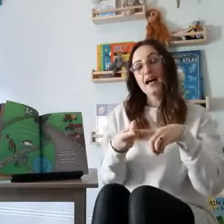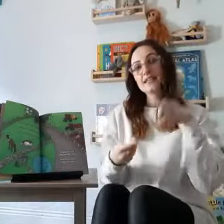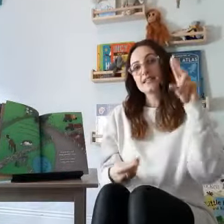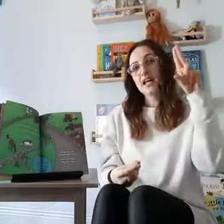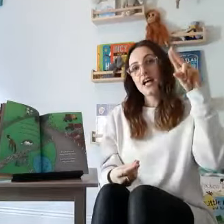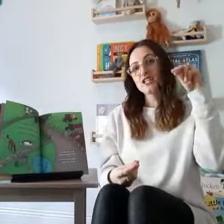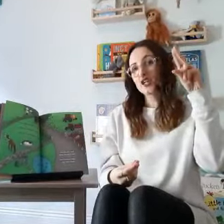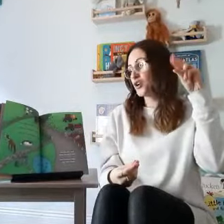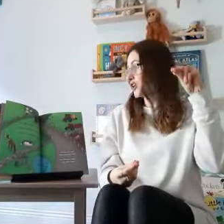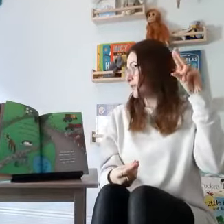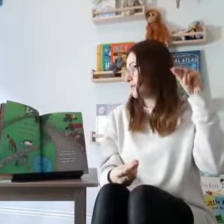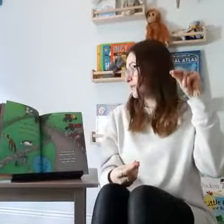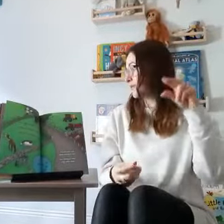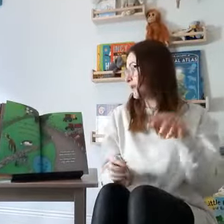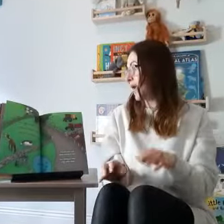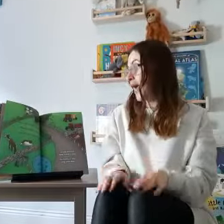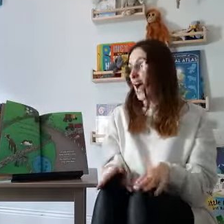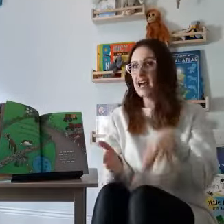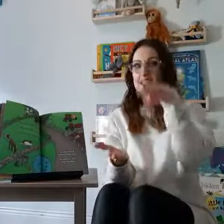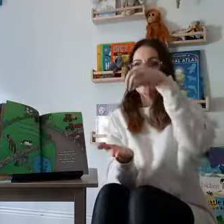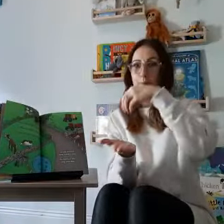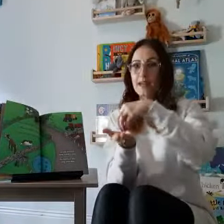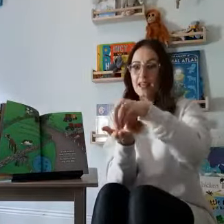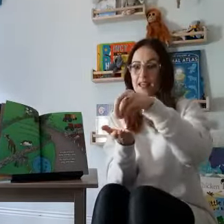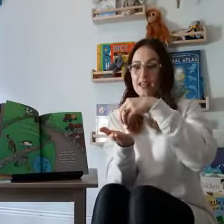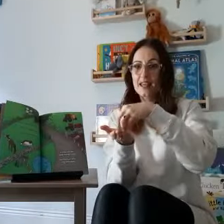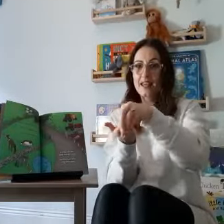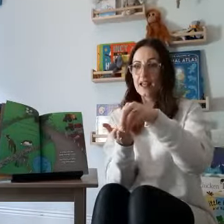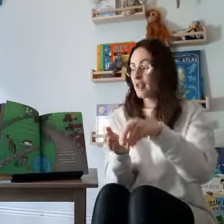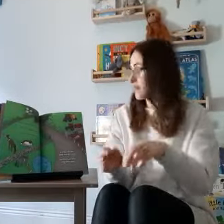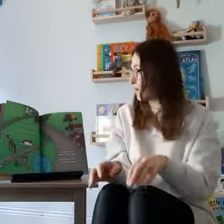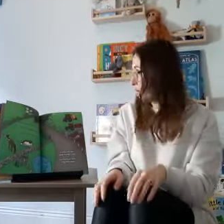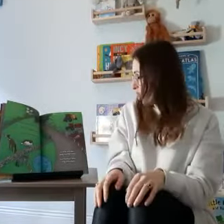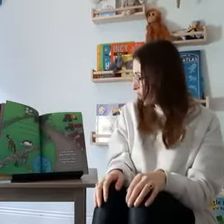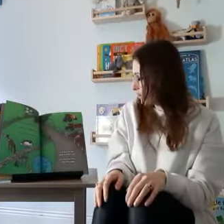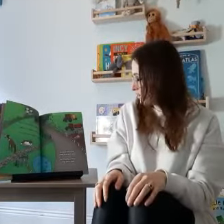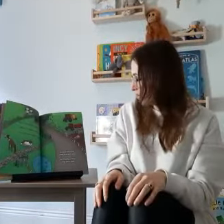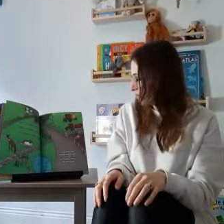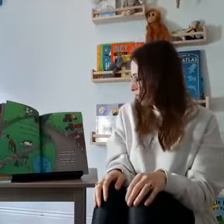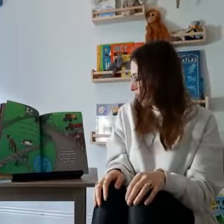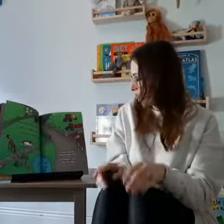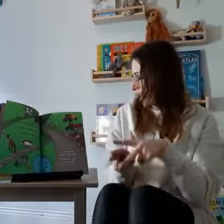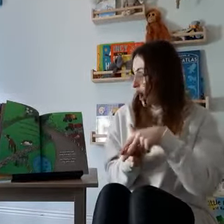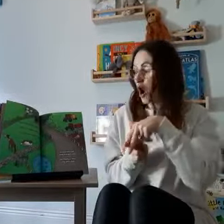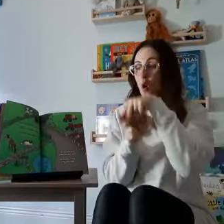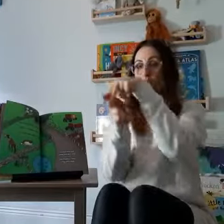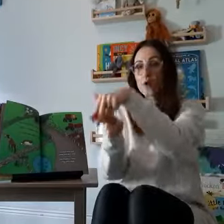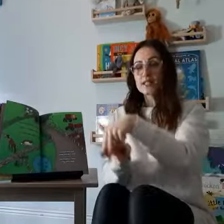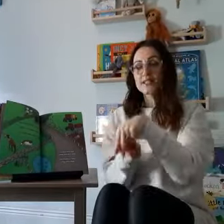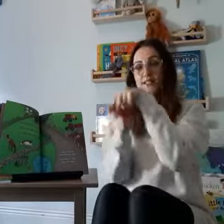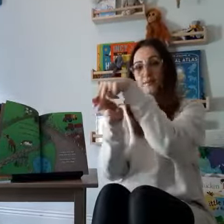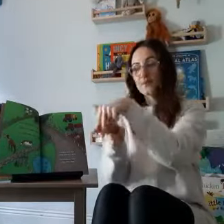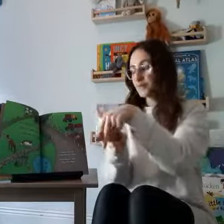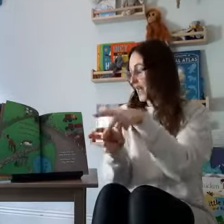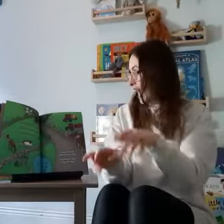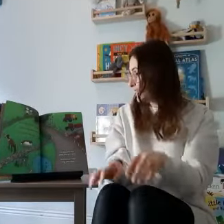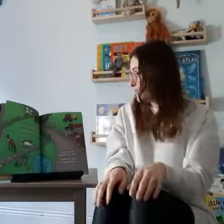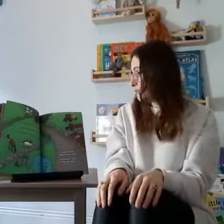and a duck and a pig in the muck, a horse and a